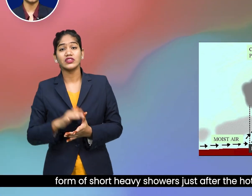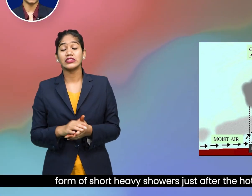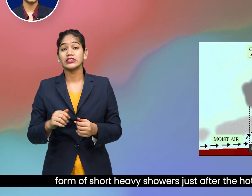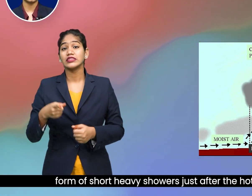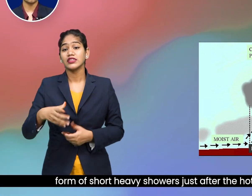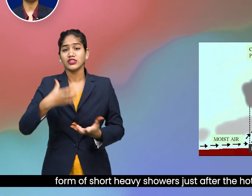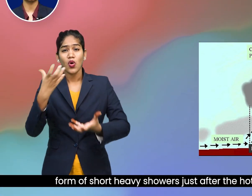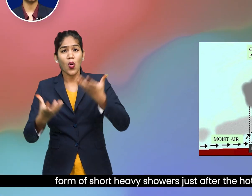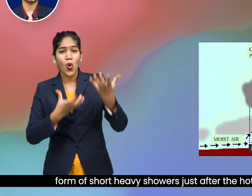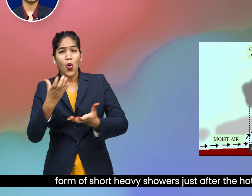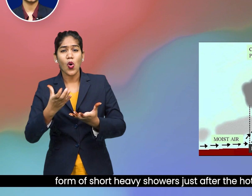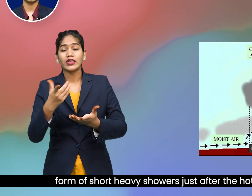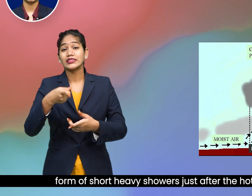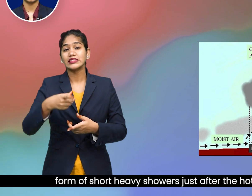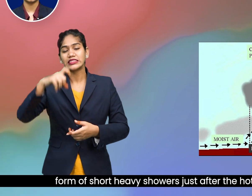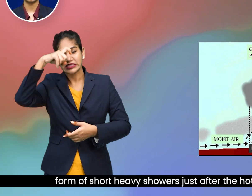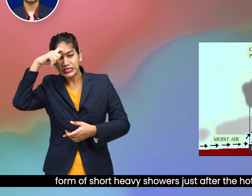hottest part of the day.